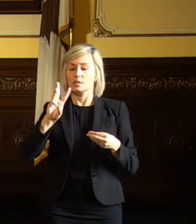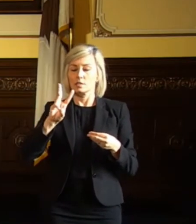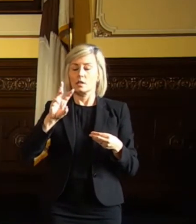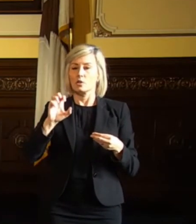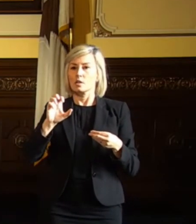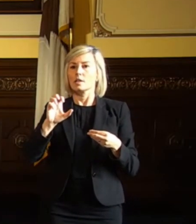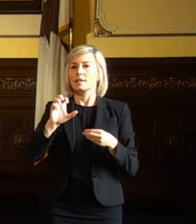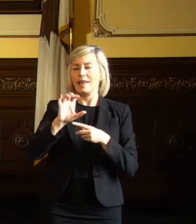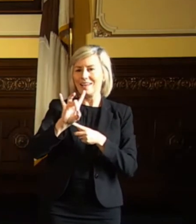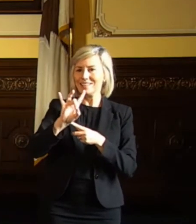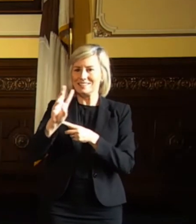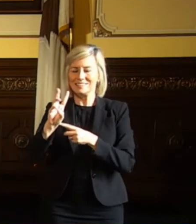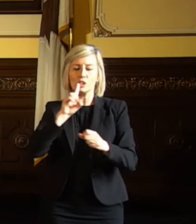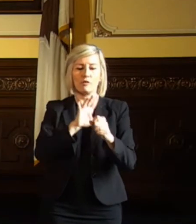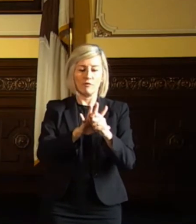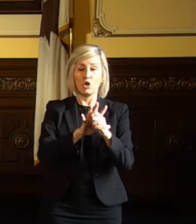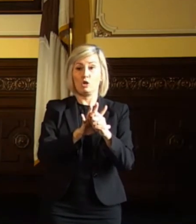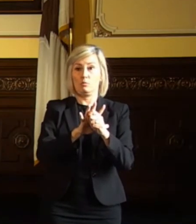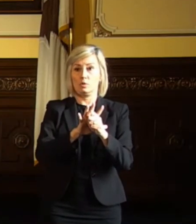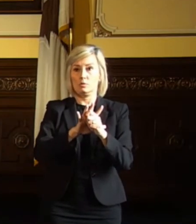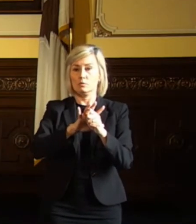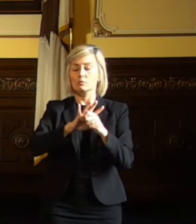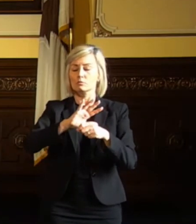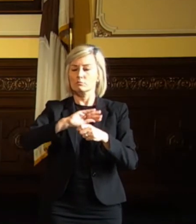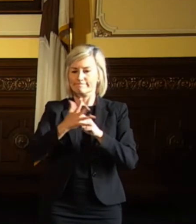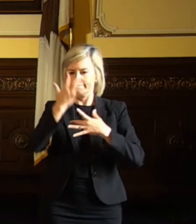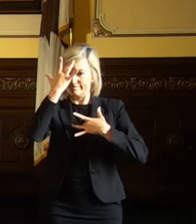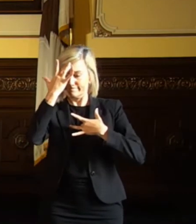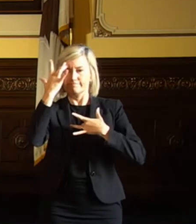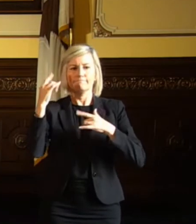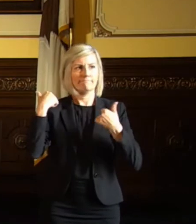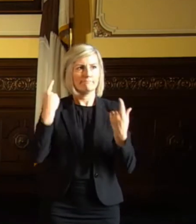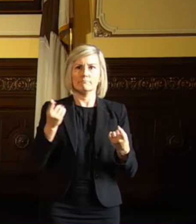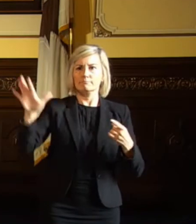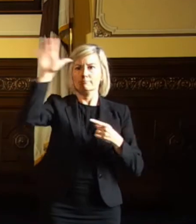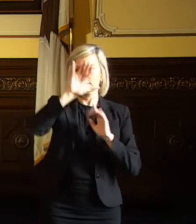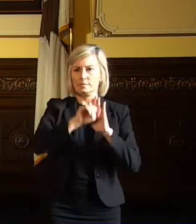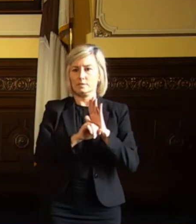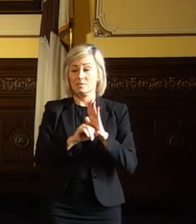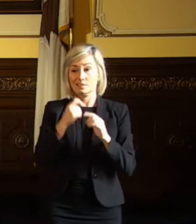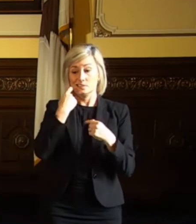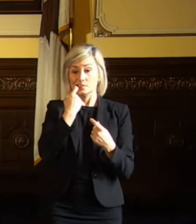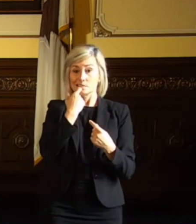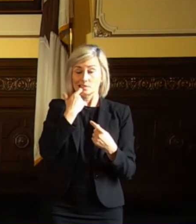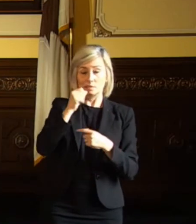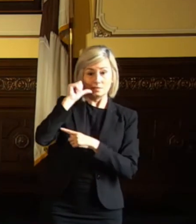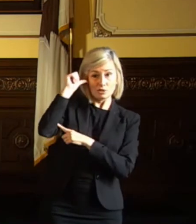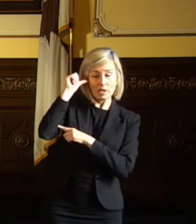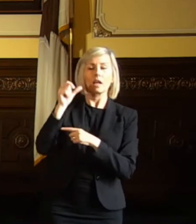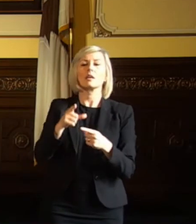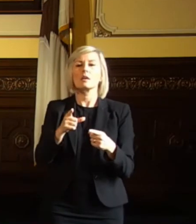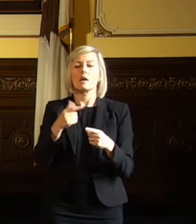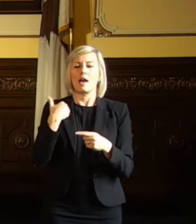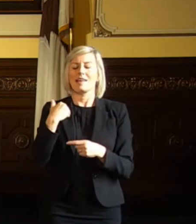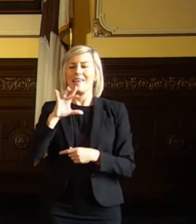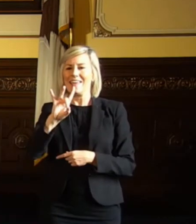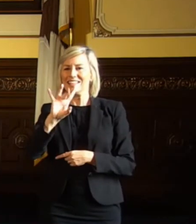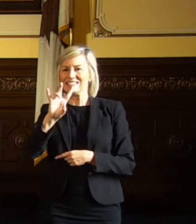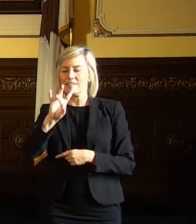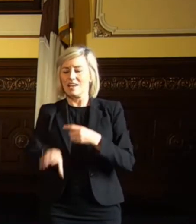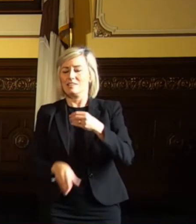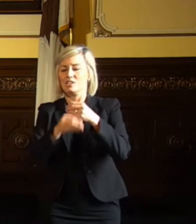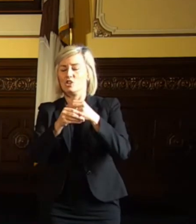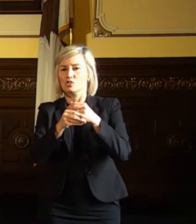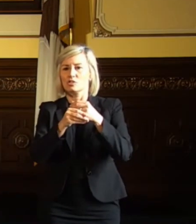102,686 confirmed cases throughout Illinois. Since yesterday, unfortunately, we received a report of 87